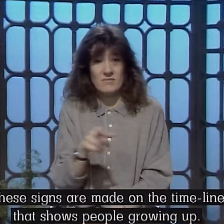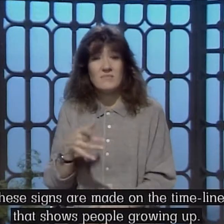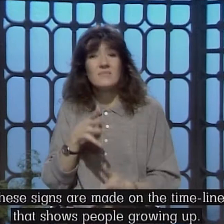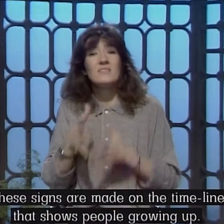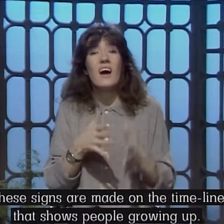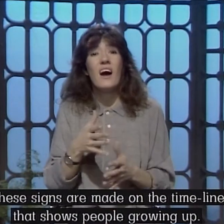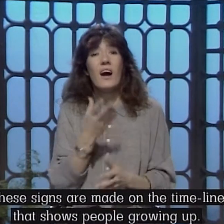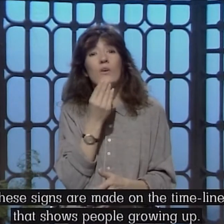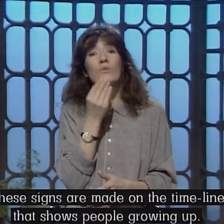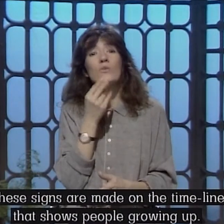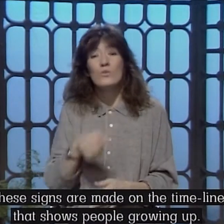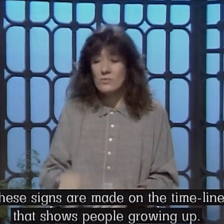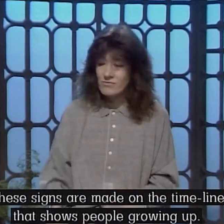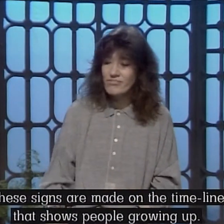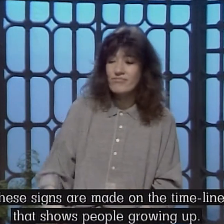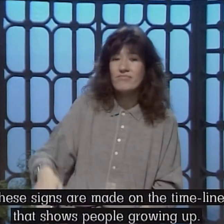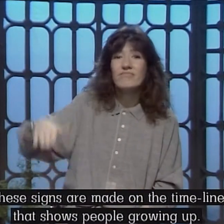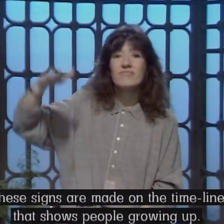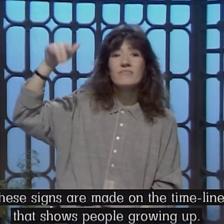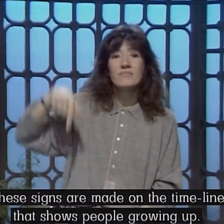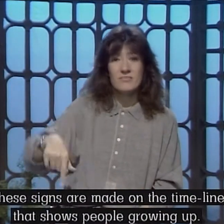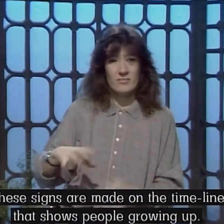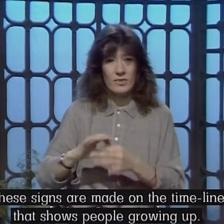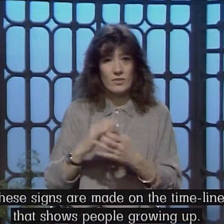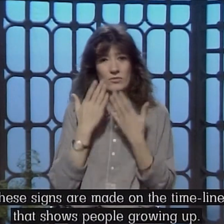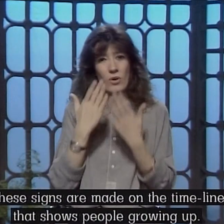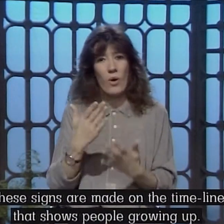These signs are made on the timeline that shows people growing up.